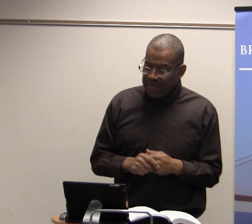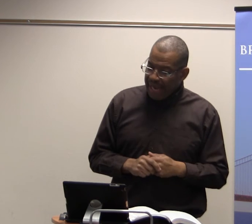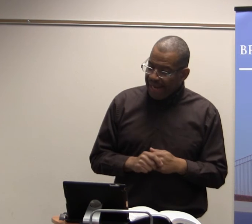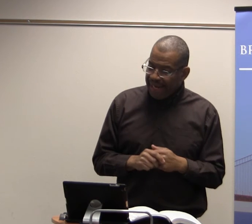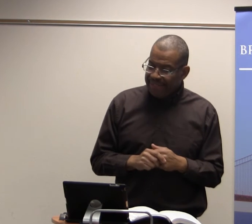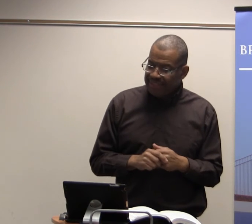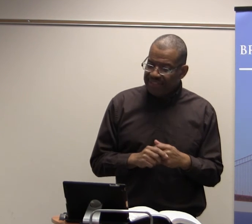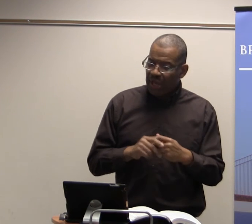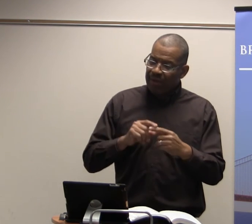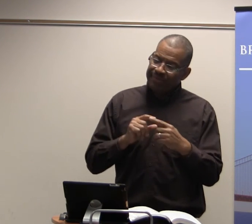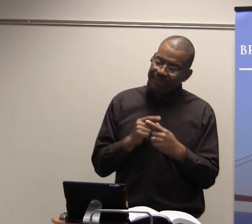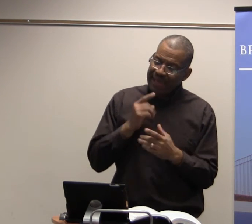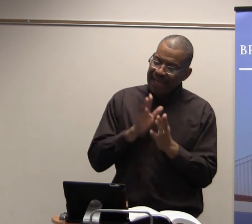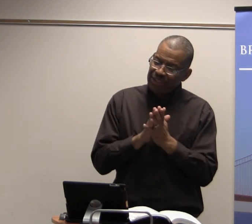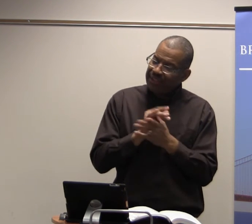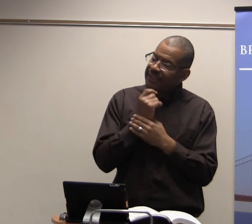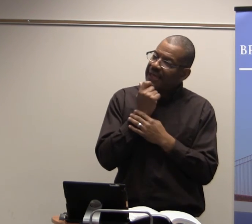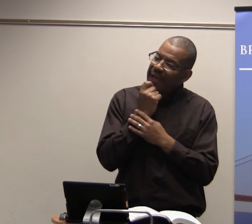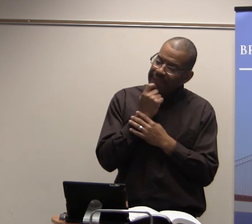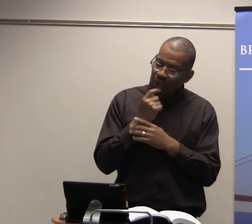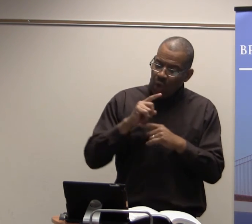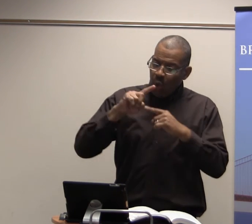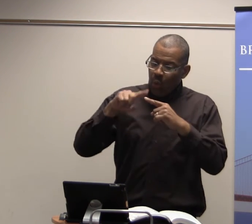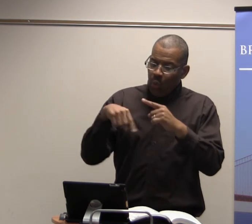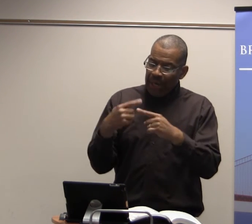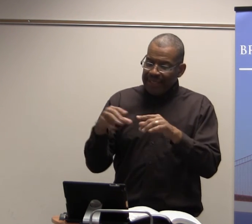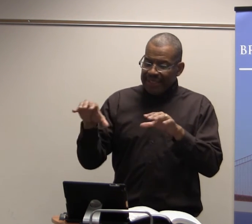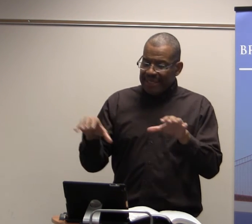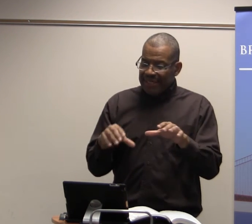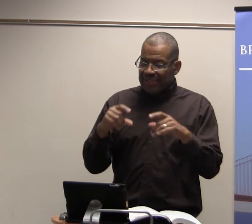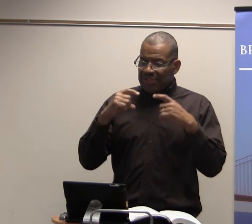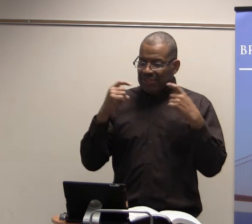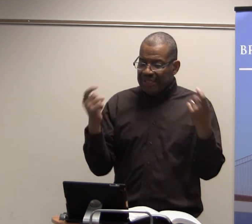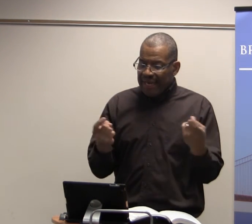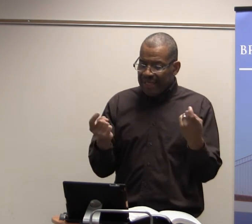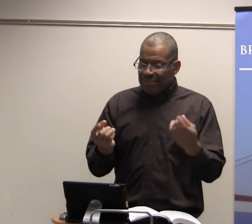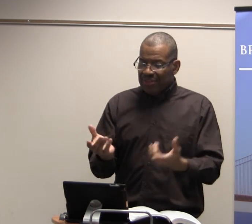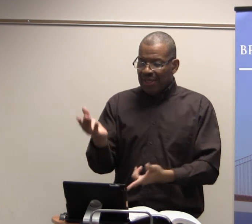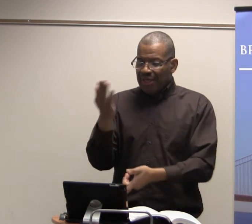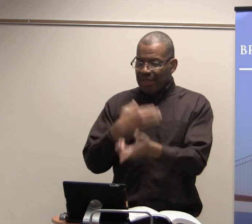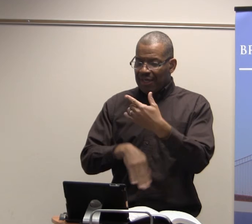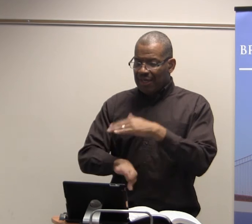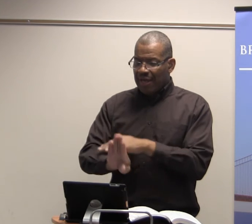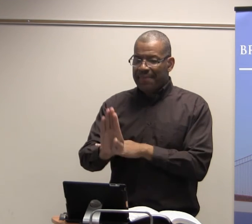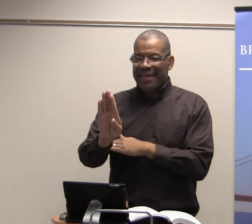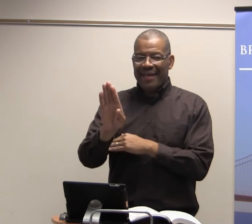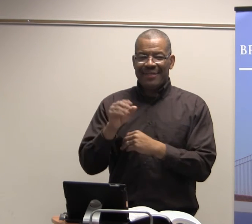Okay. Say, let me ask you, say, when does sins come in?